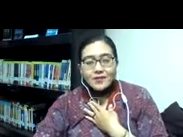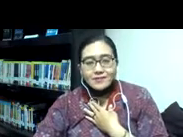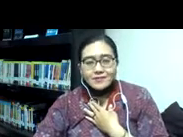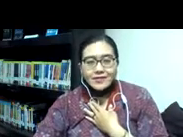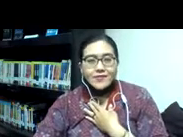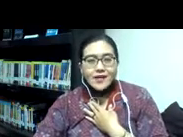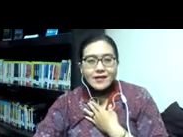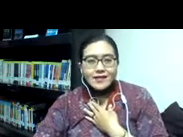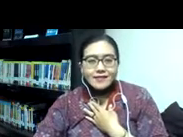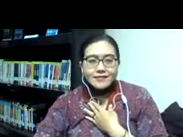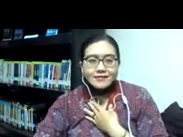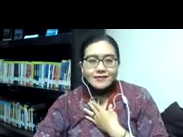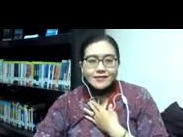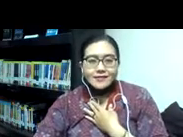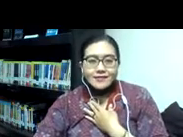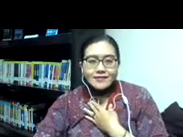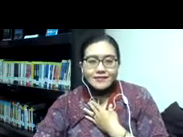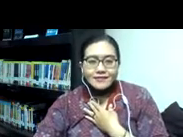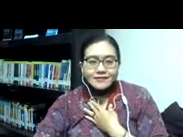you are wondering why